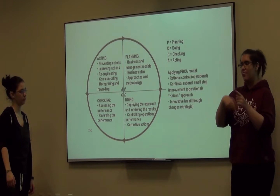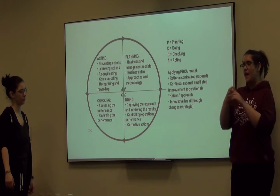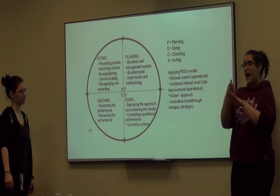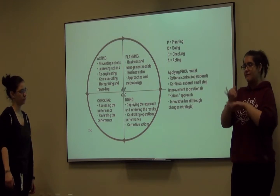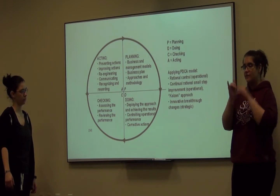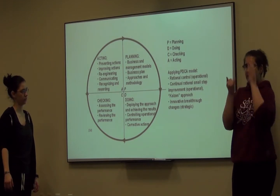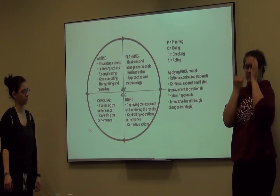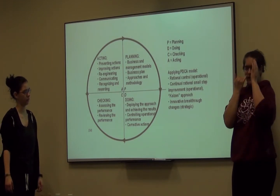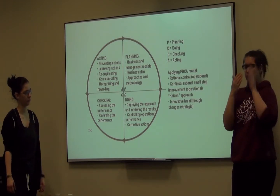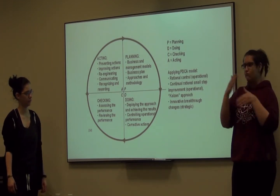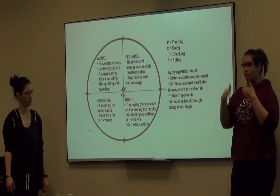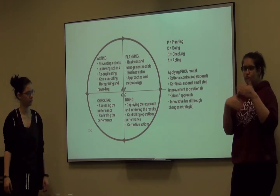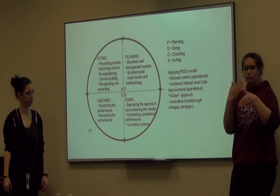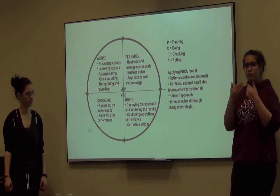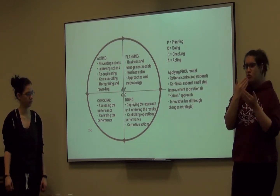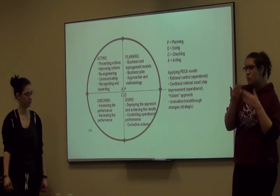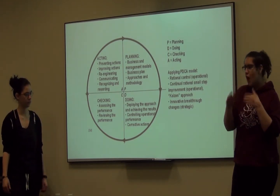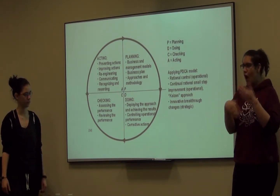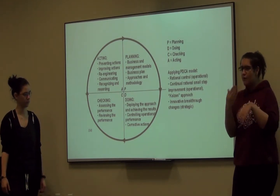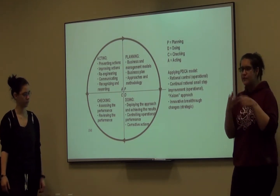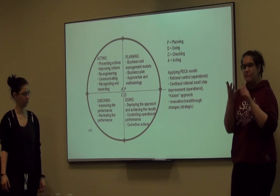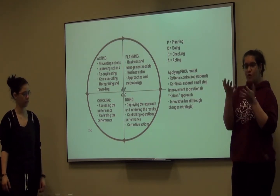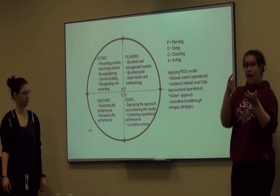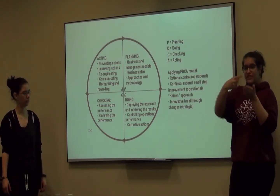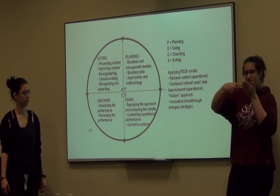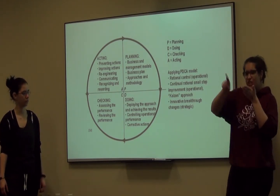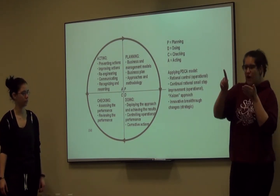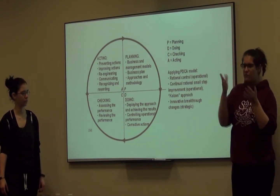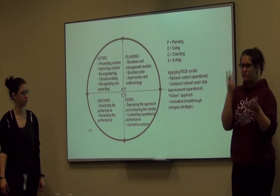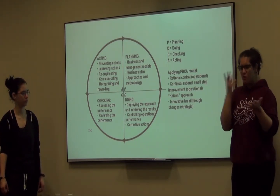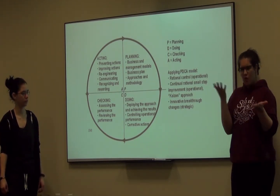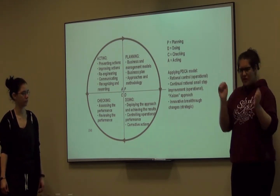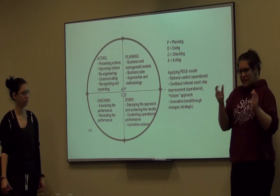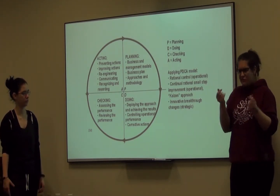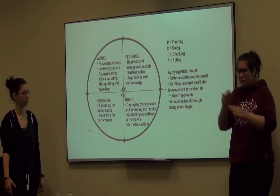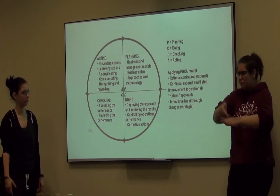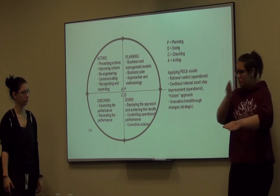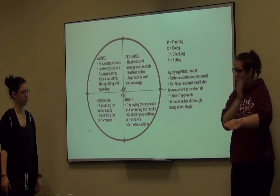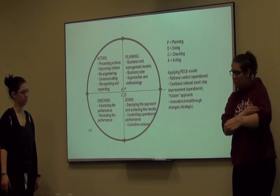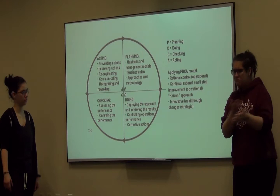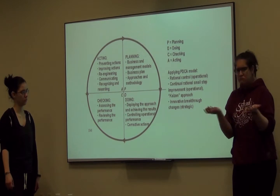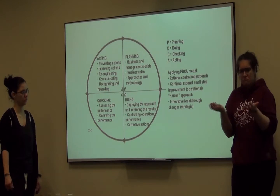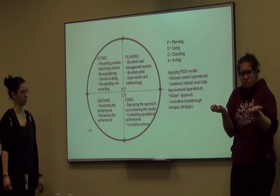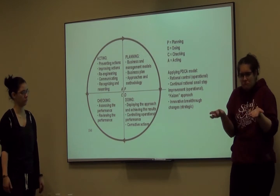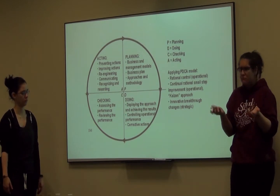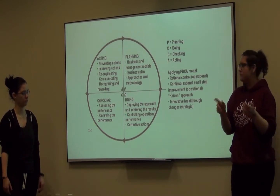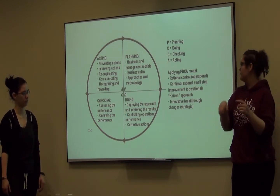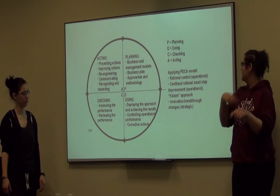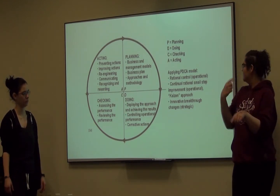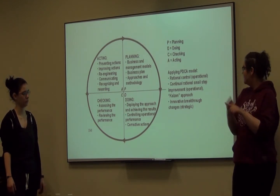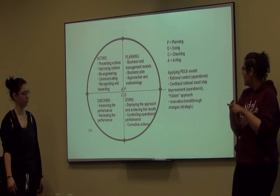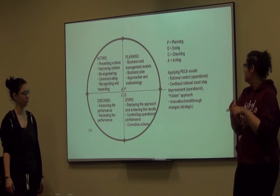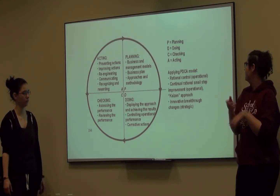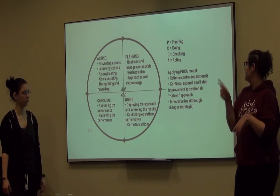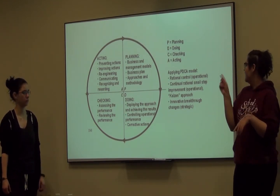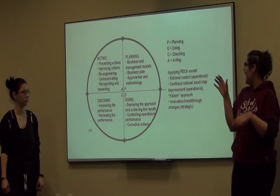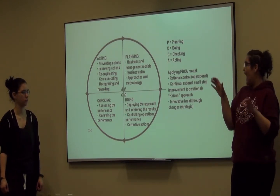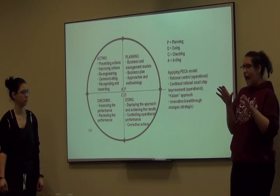ahead and do it, and then after seeing how well it went, they would re-up and check on it to see if the improvements were made, and